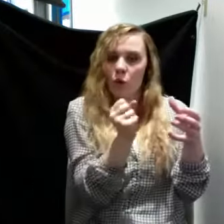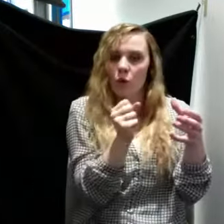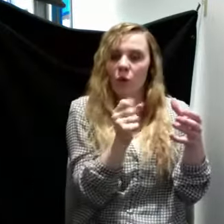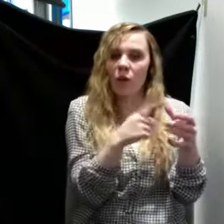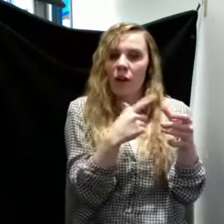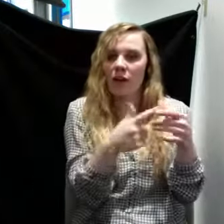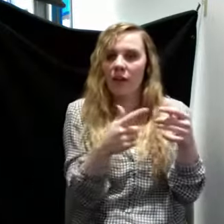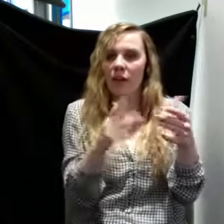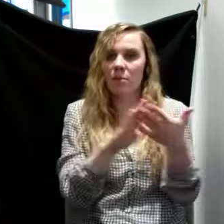can